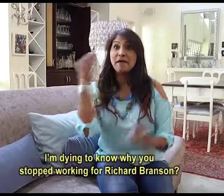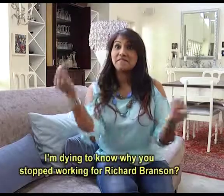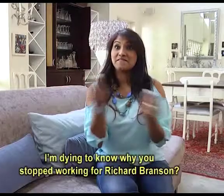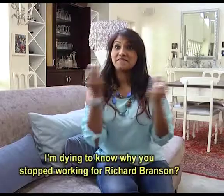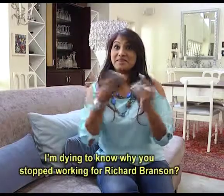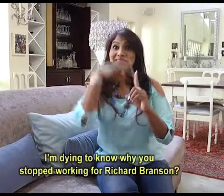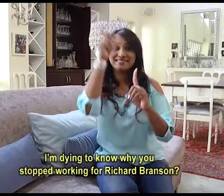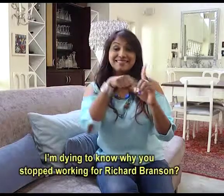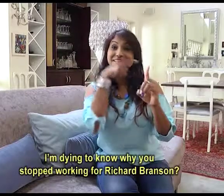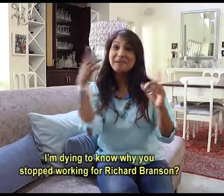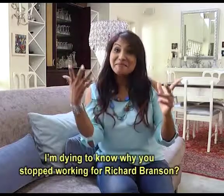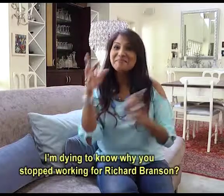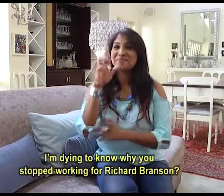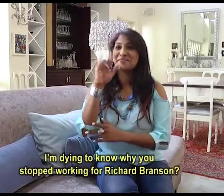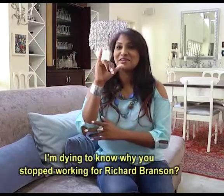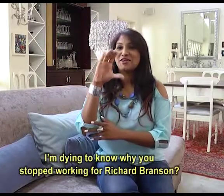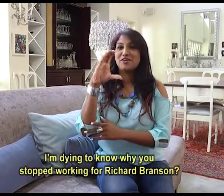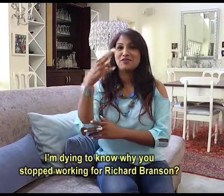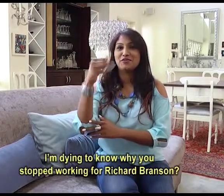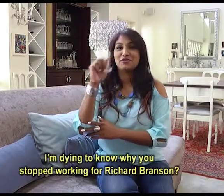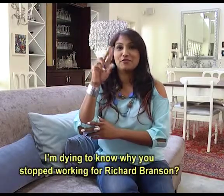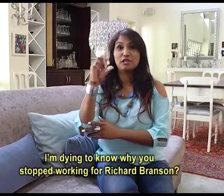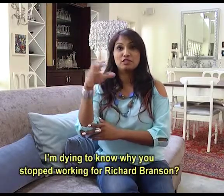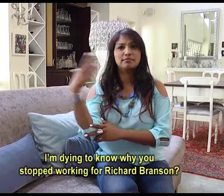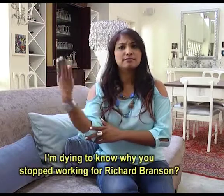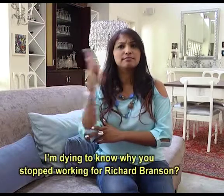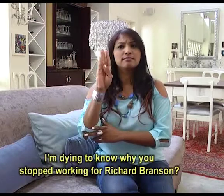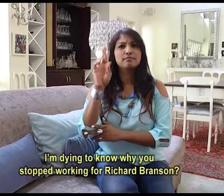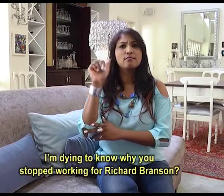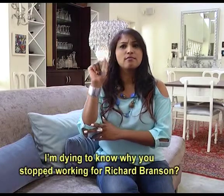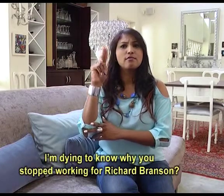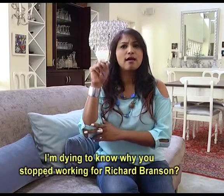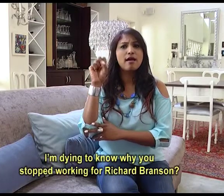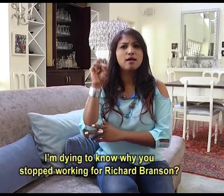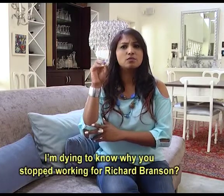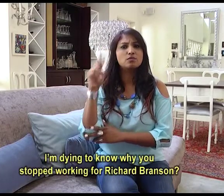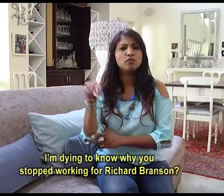I'm dying to know why you stopped working for Richard Branson.